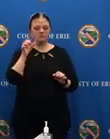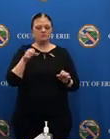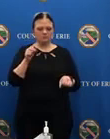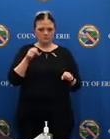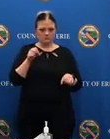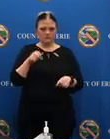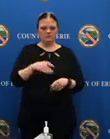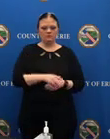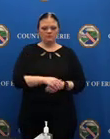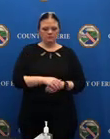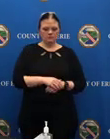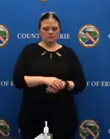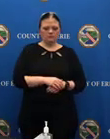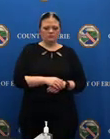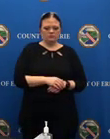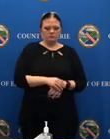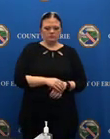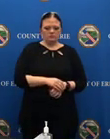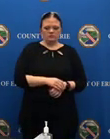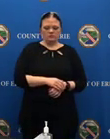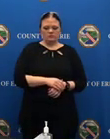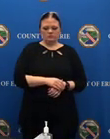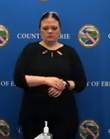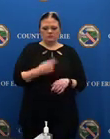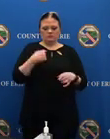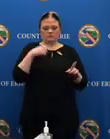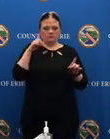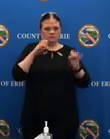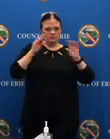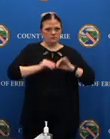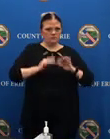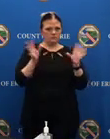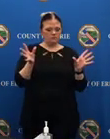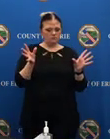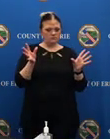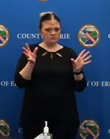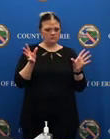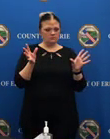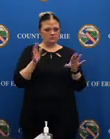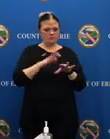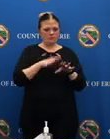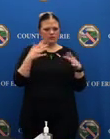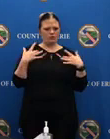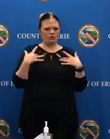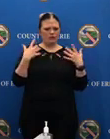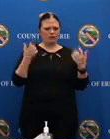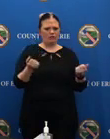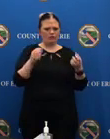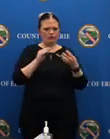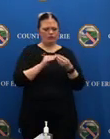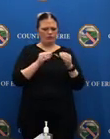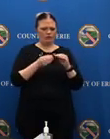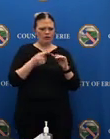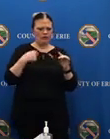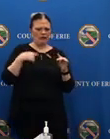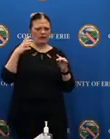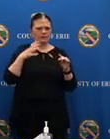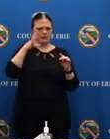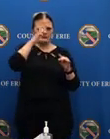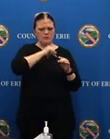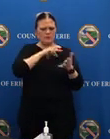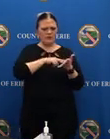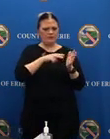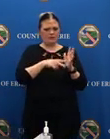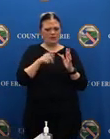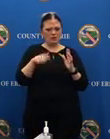can. All right, terrific. I need a clarification on the recovered numbers. I presume that means that